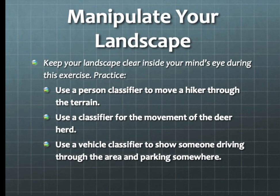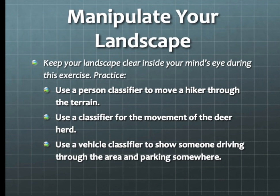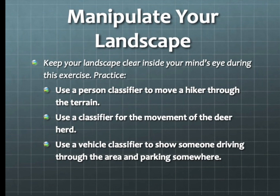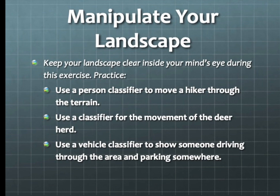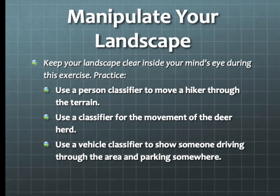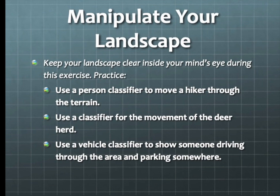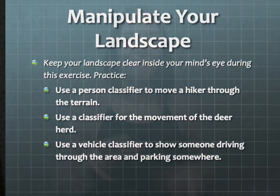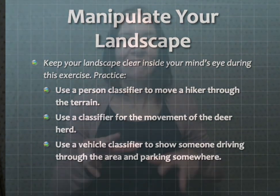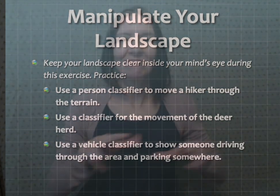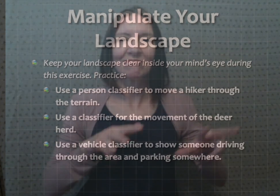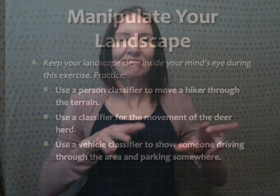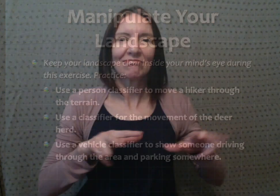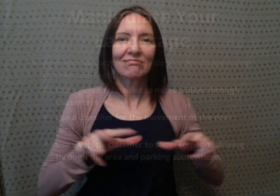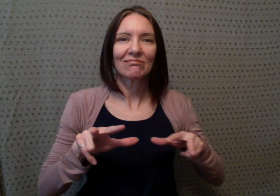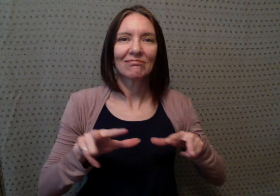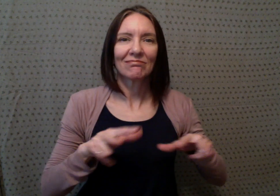a stage.